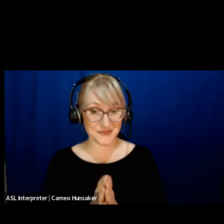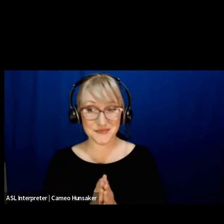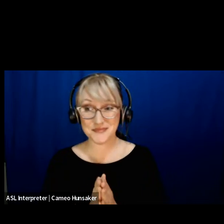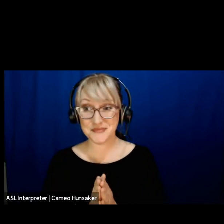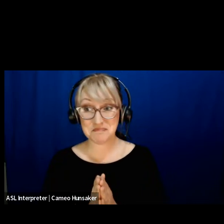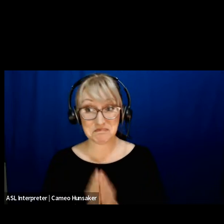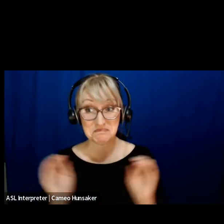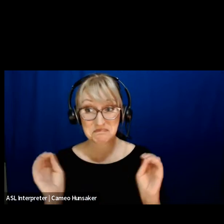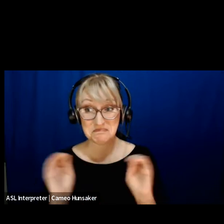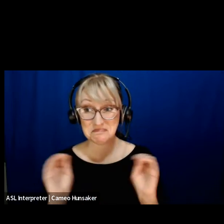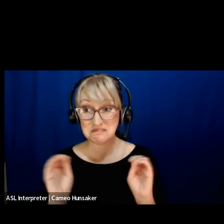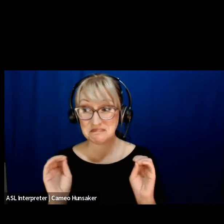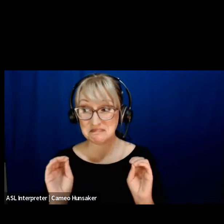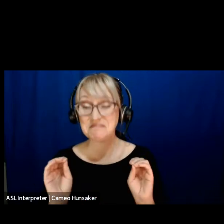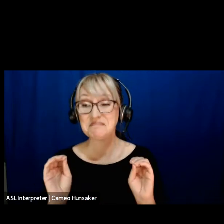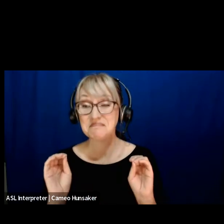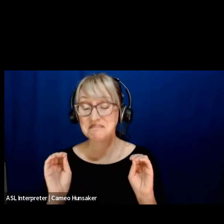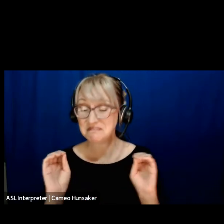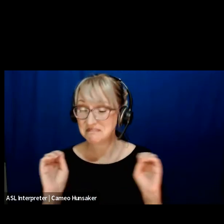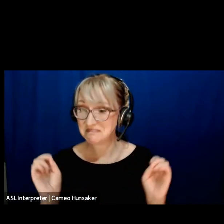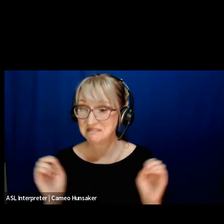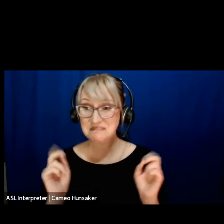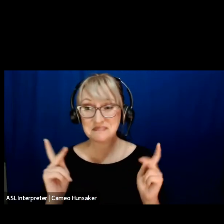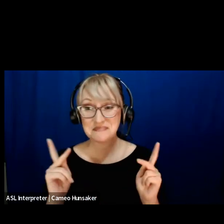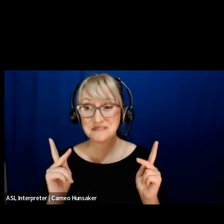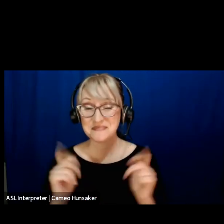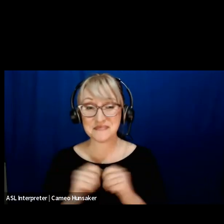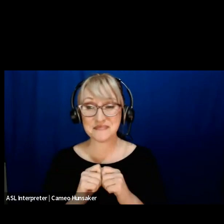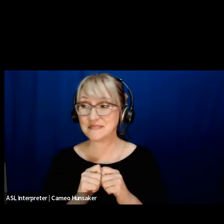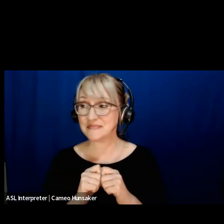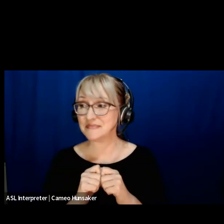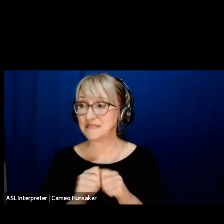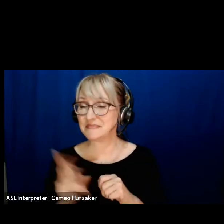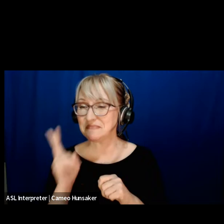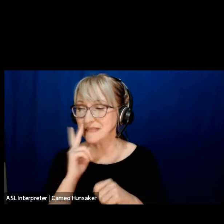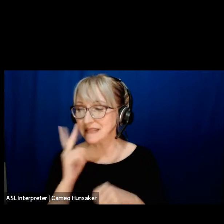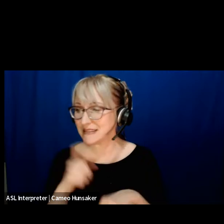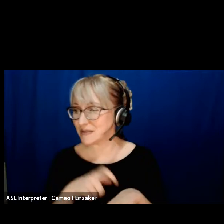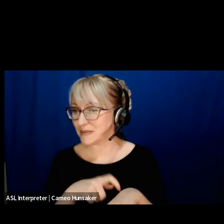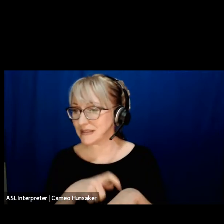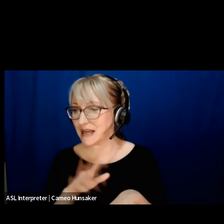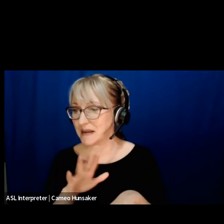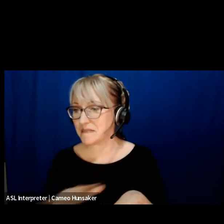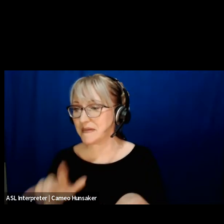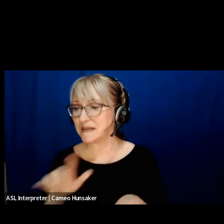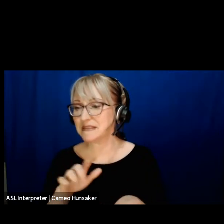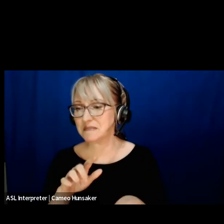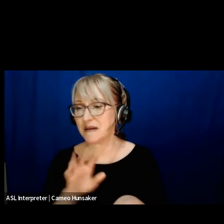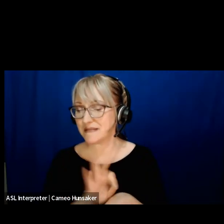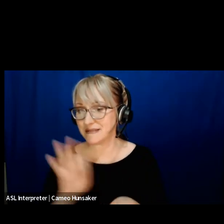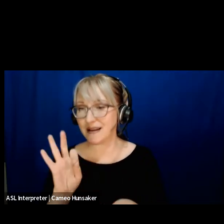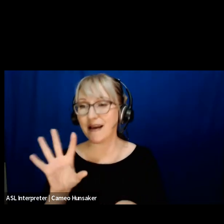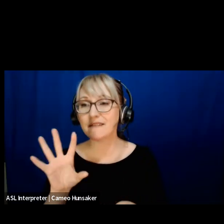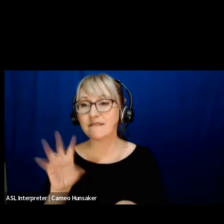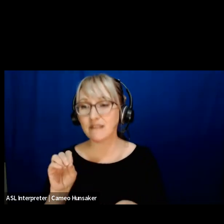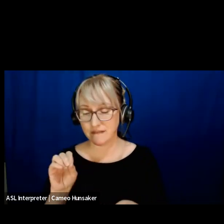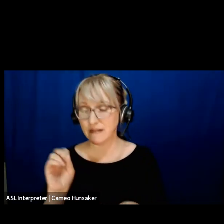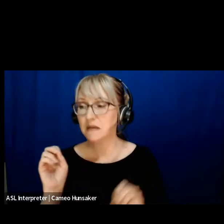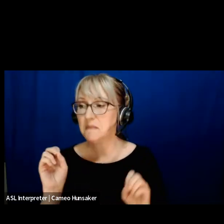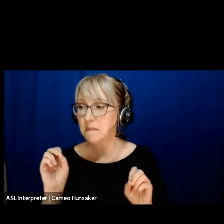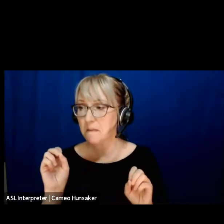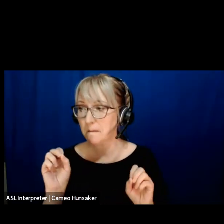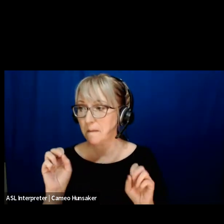No? Okay, great. Well, let's see, what time do we have? It's about 10 of 10. So I